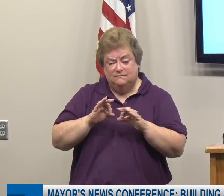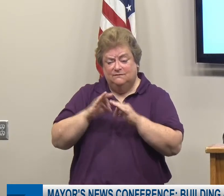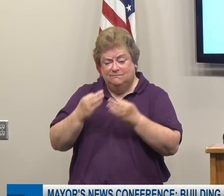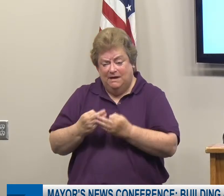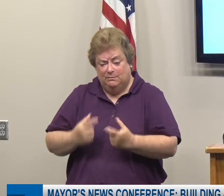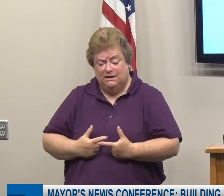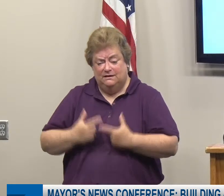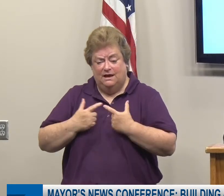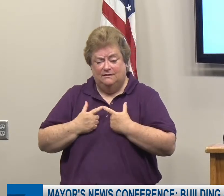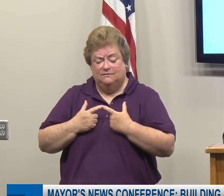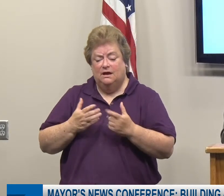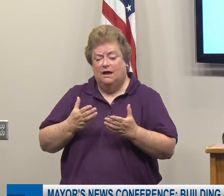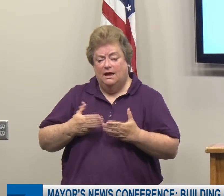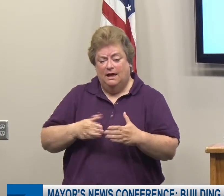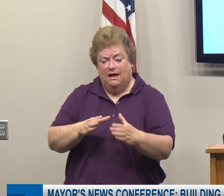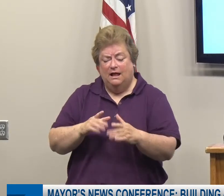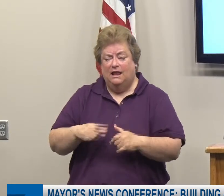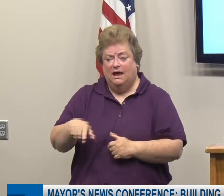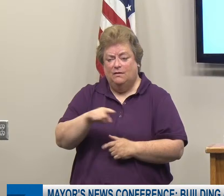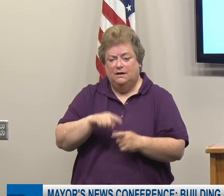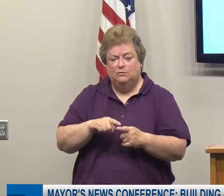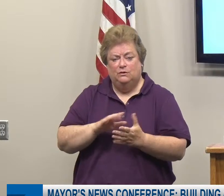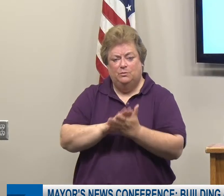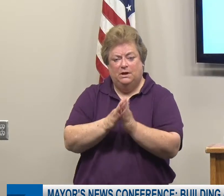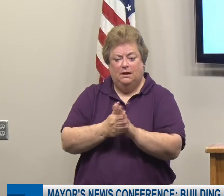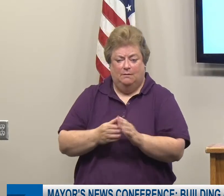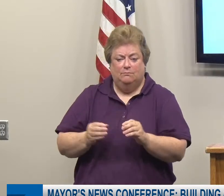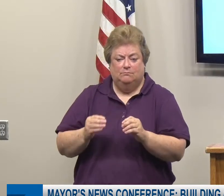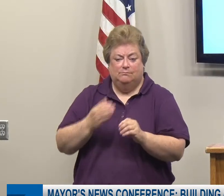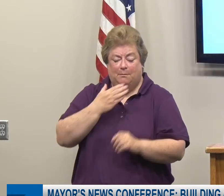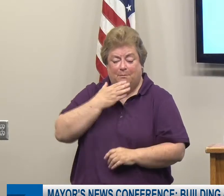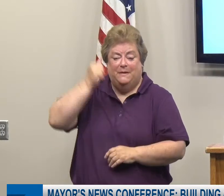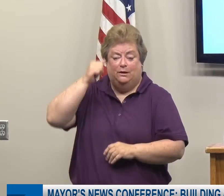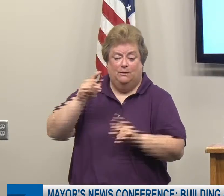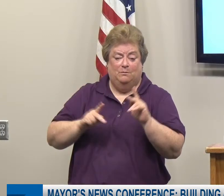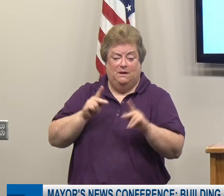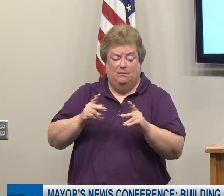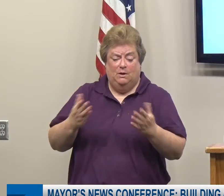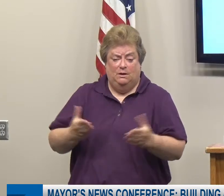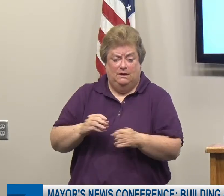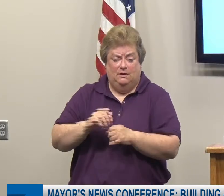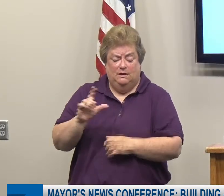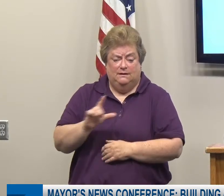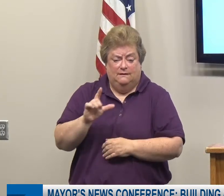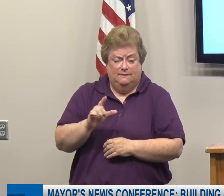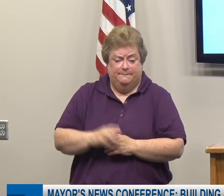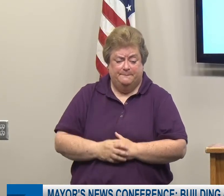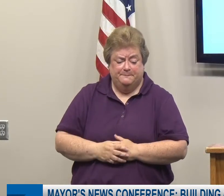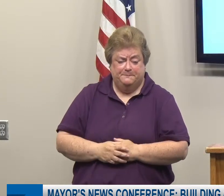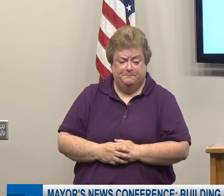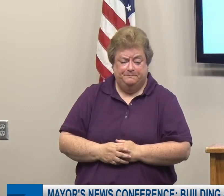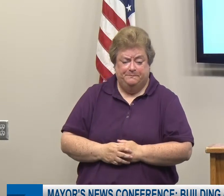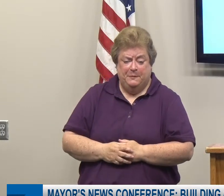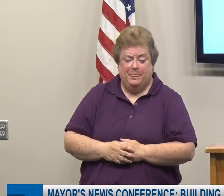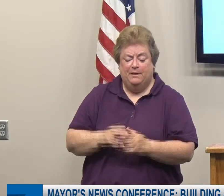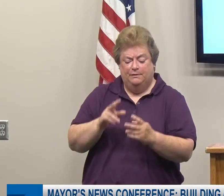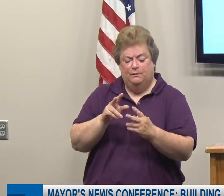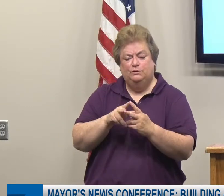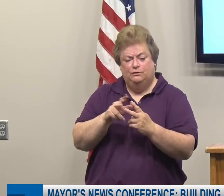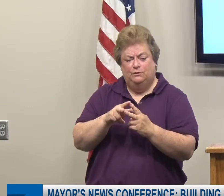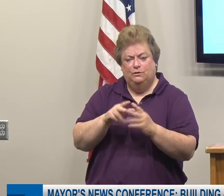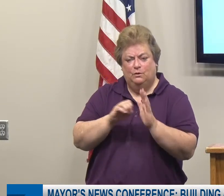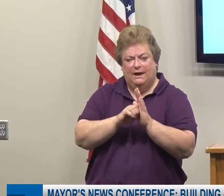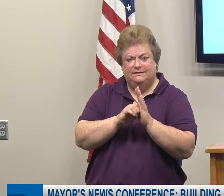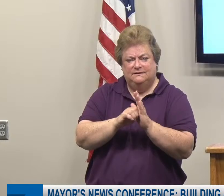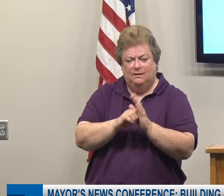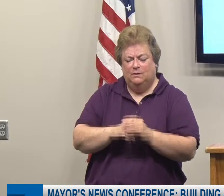and allow them to be more productive citizens within the city of Lincoln. Those are two examples.